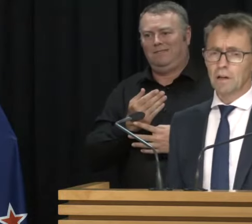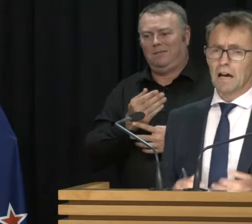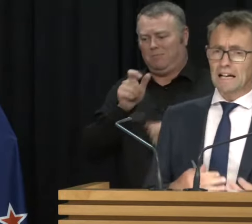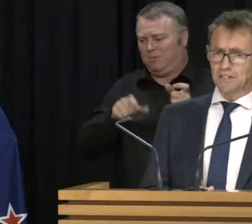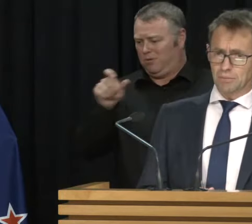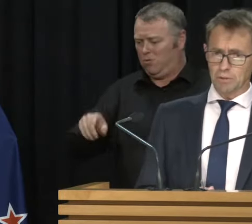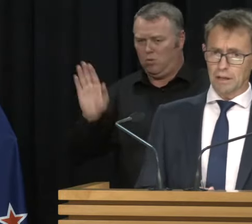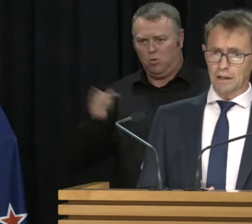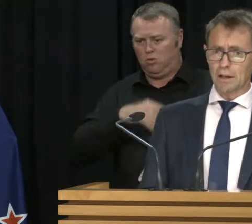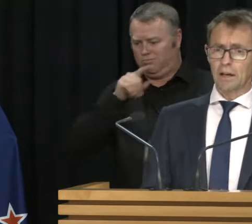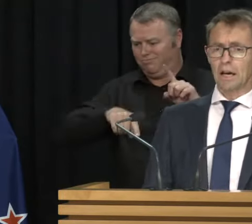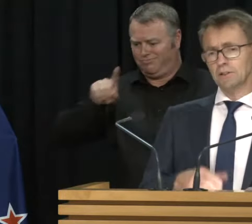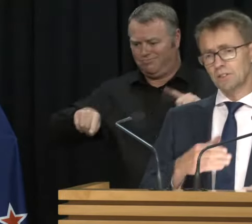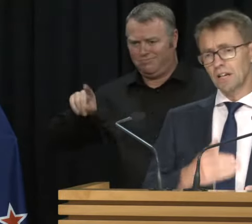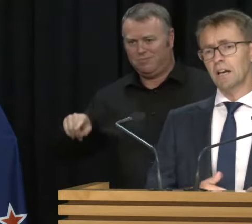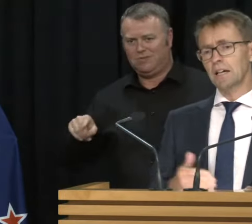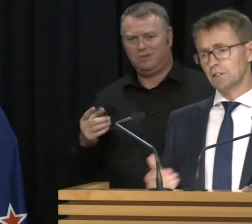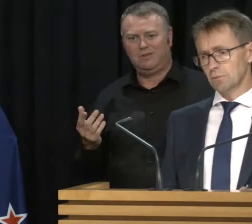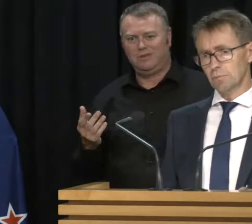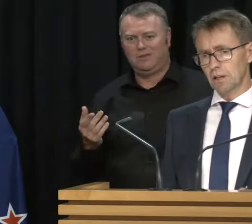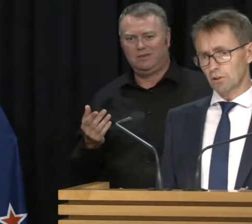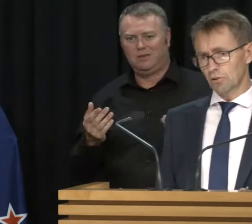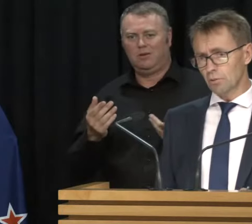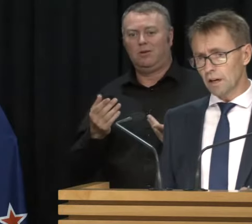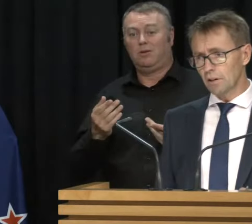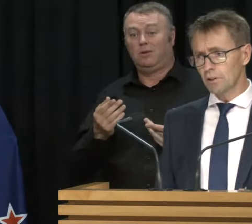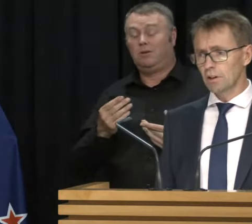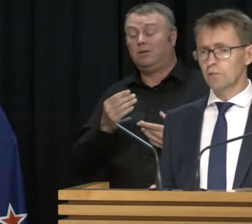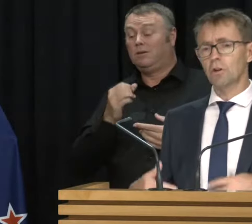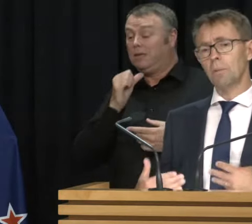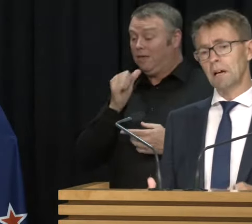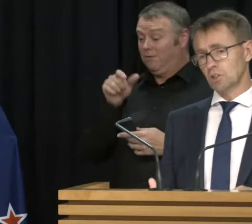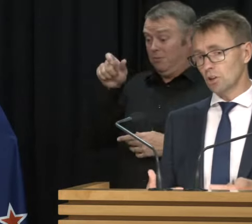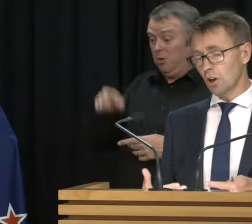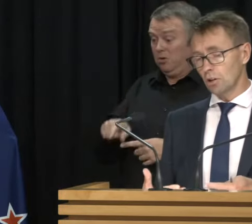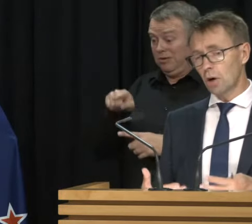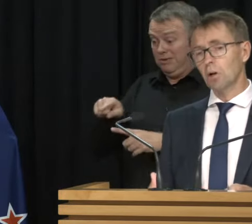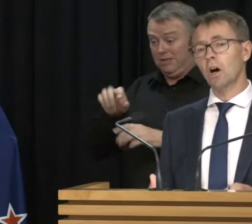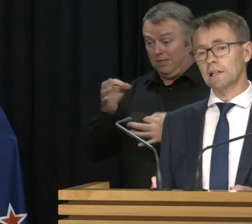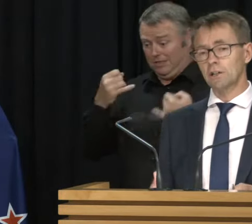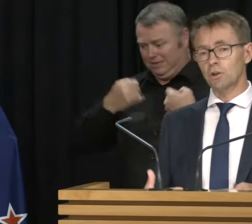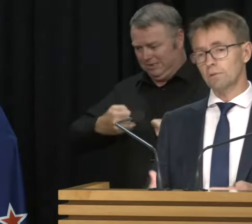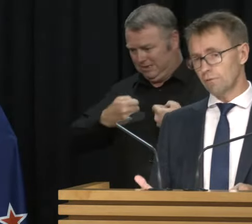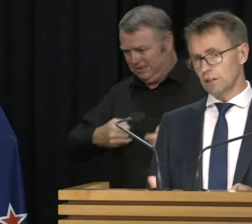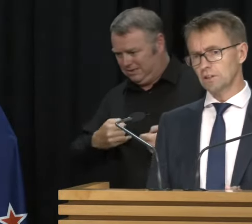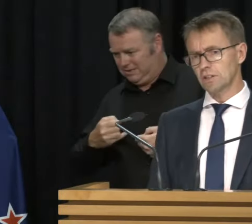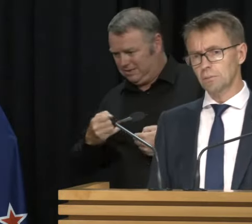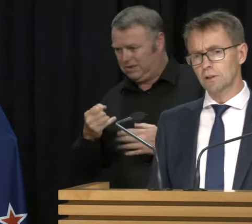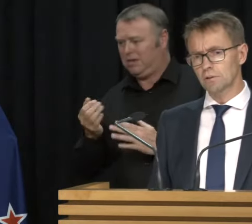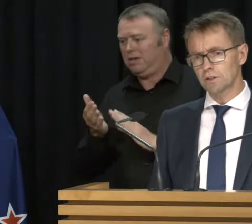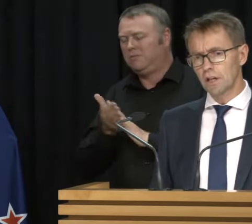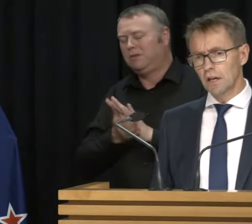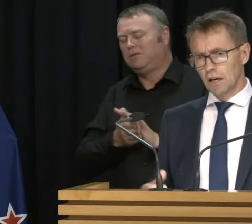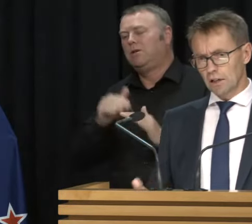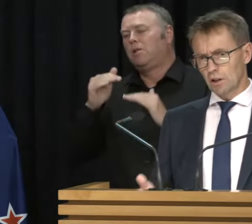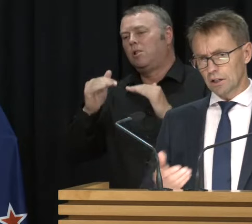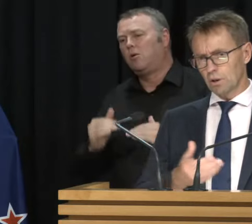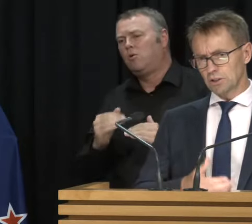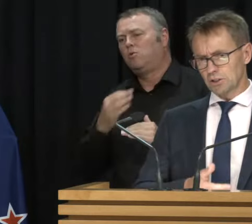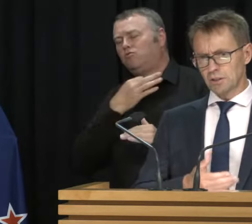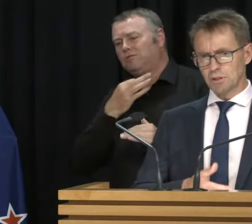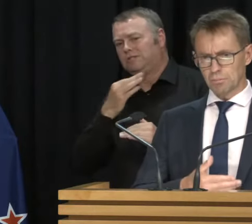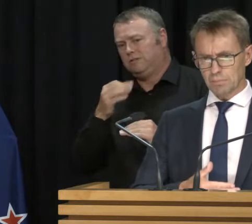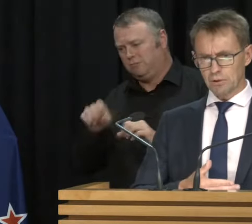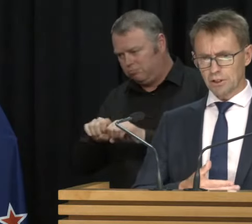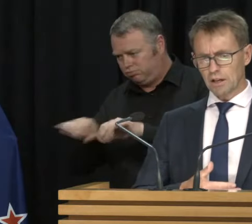if people are asymptomatic and stay asymptomatic throughout, they've got a much lower likelihood of infecting someone else. And